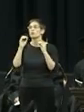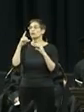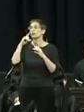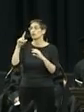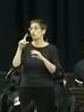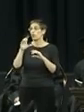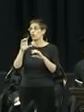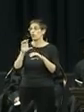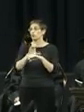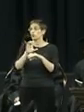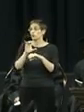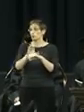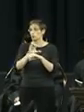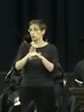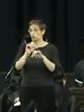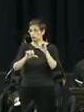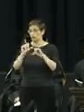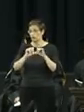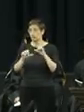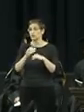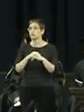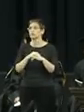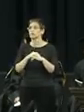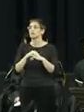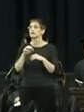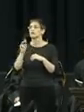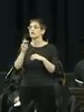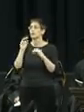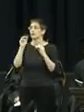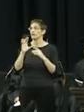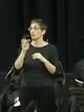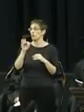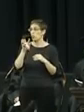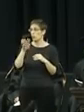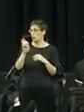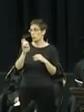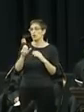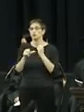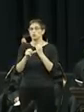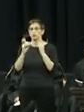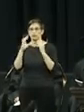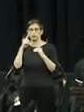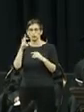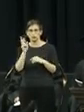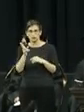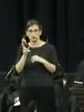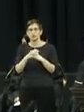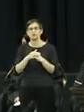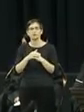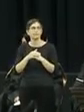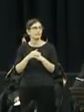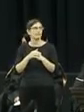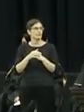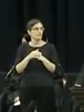Science. Micaela Hernick Moore, Associate Professor of History.